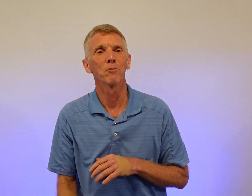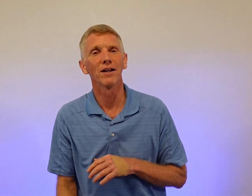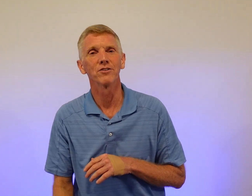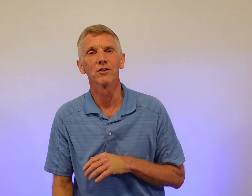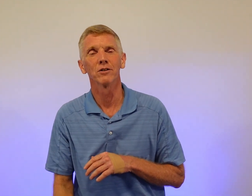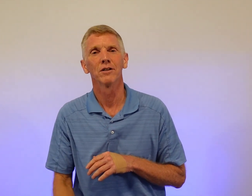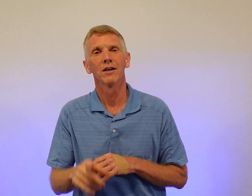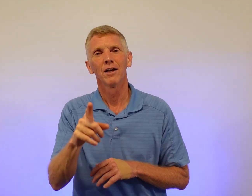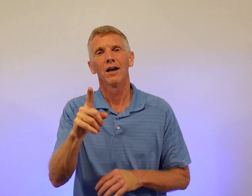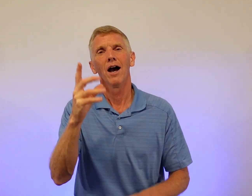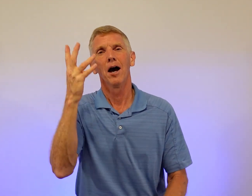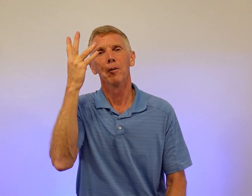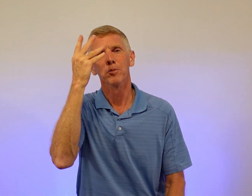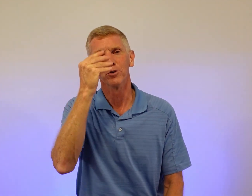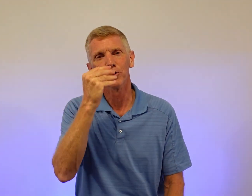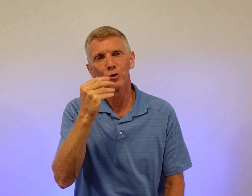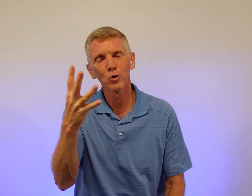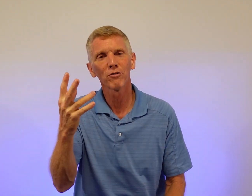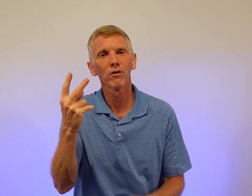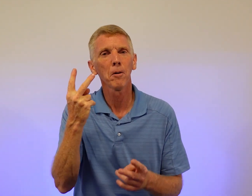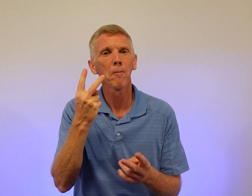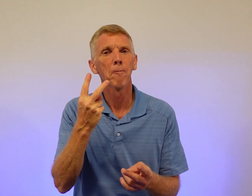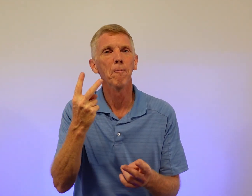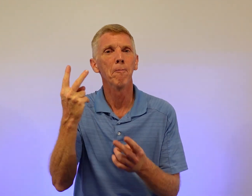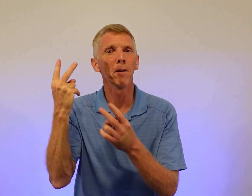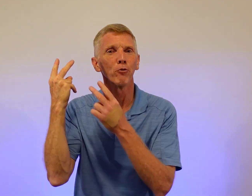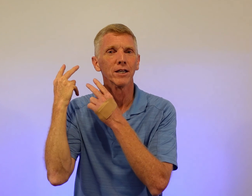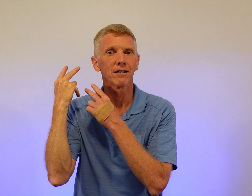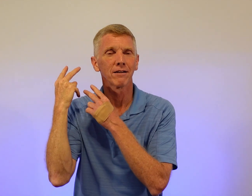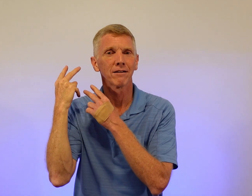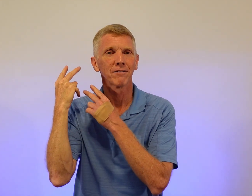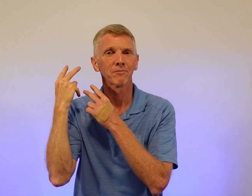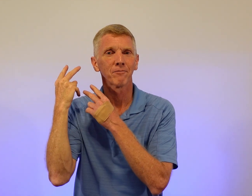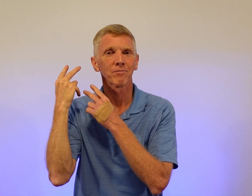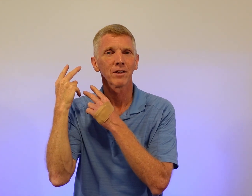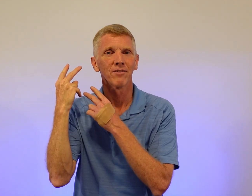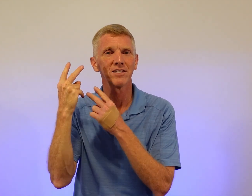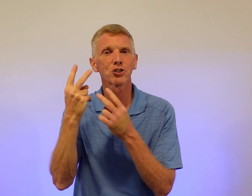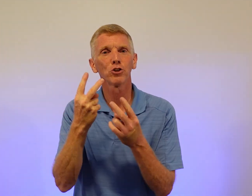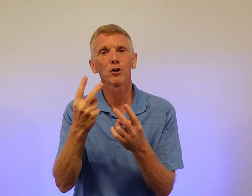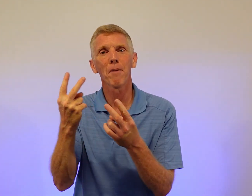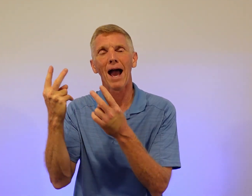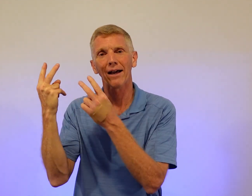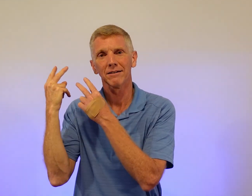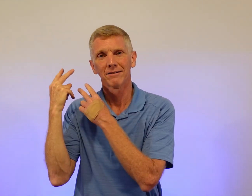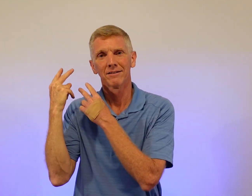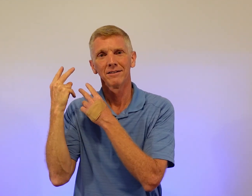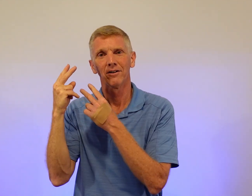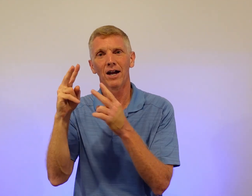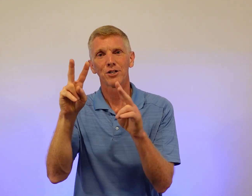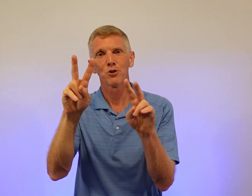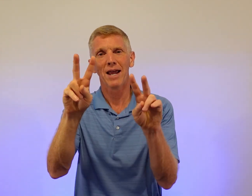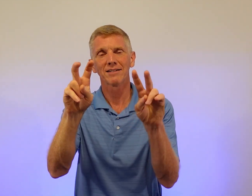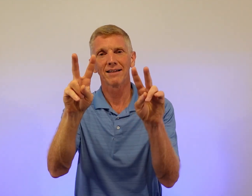might just do. A beautiful memory. This is to look back, right? 2 hands like